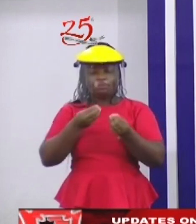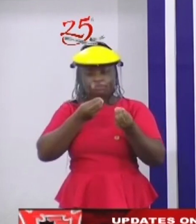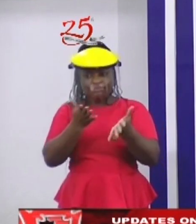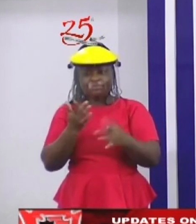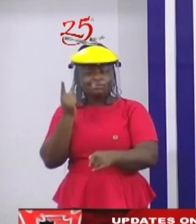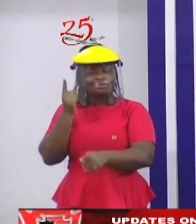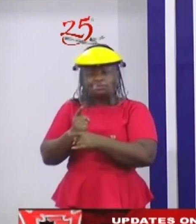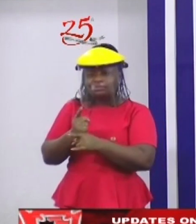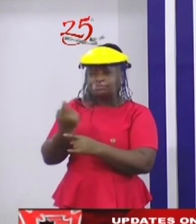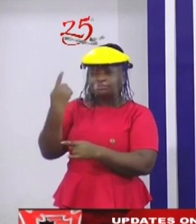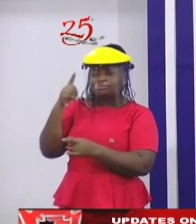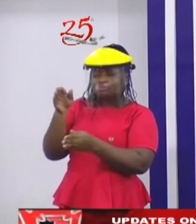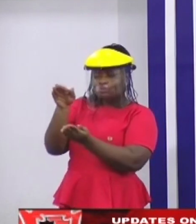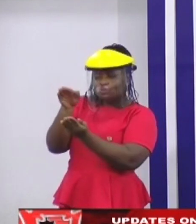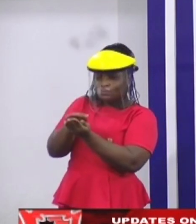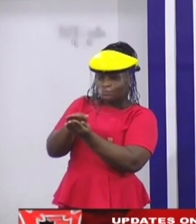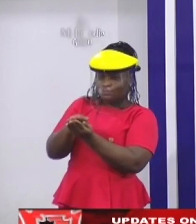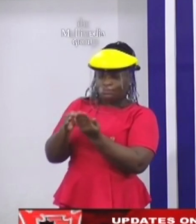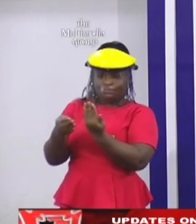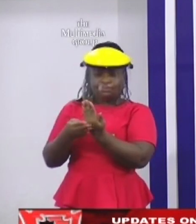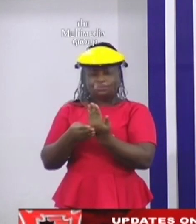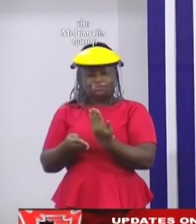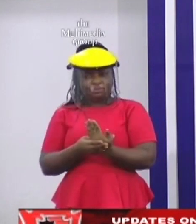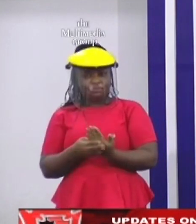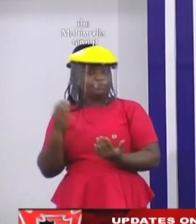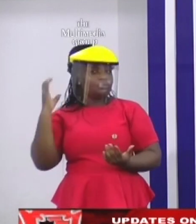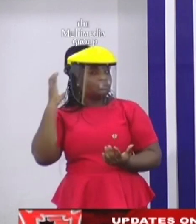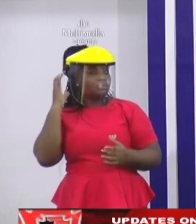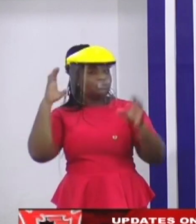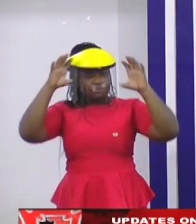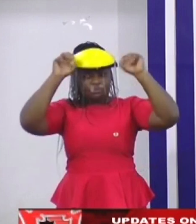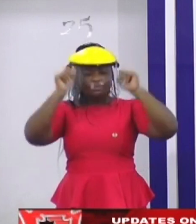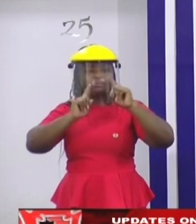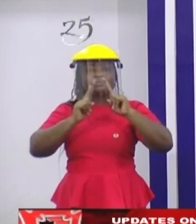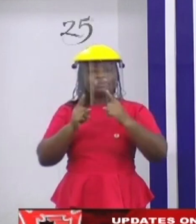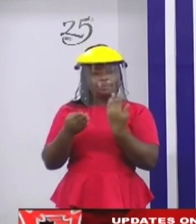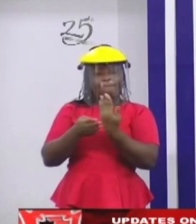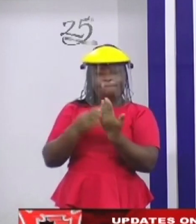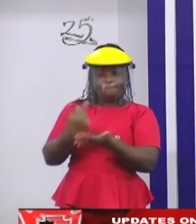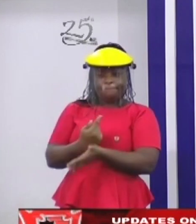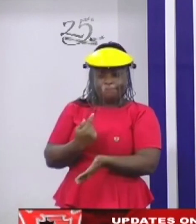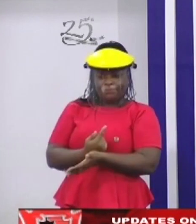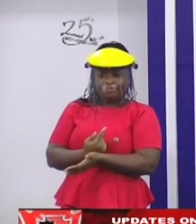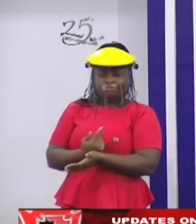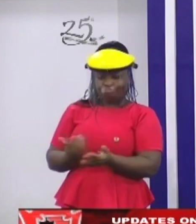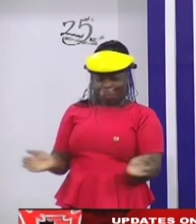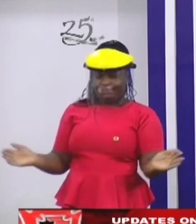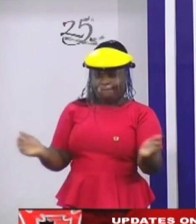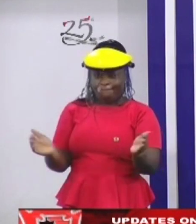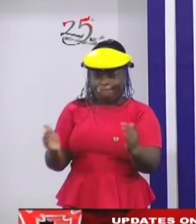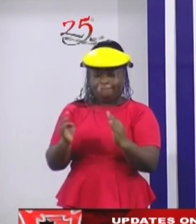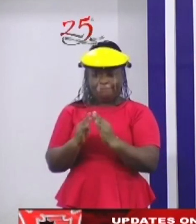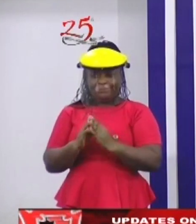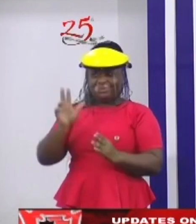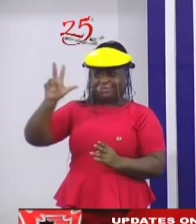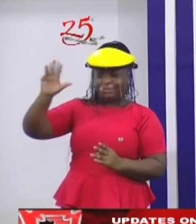for small and micro enterprises. You've heard the president talk about the Bank of Ghana and the commercial banks putting together some 3